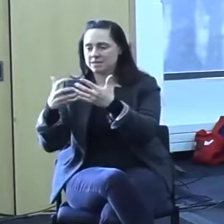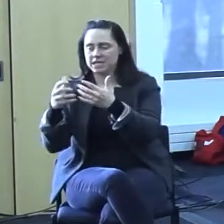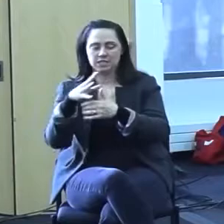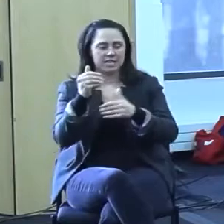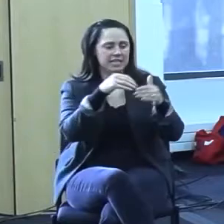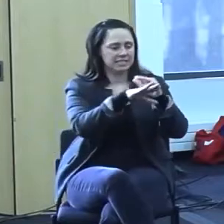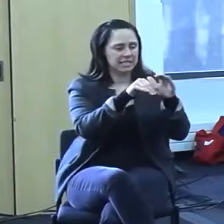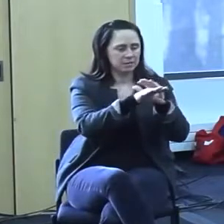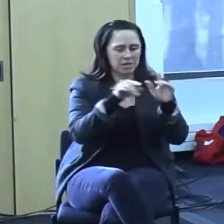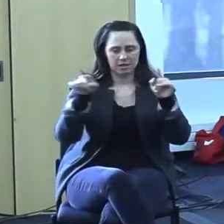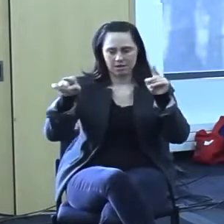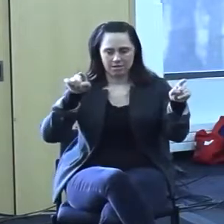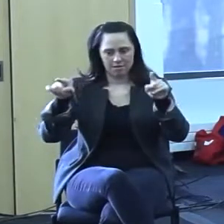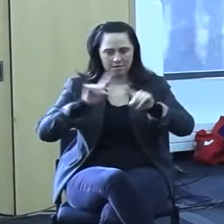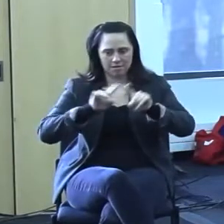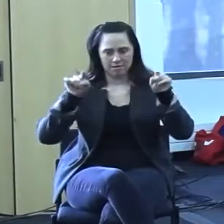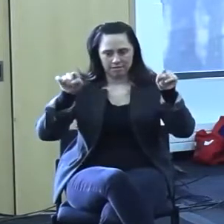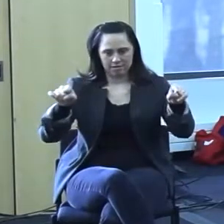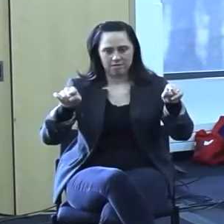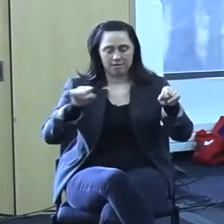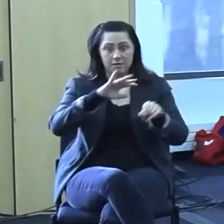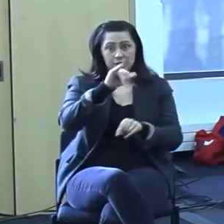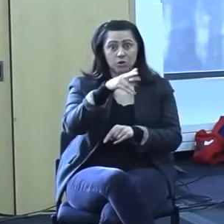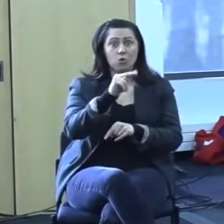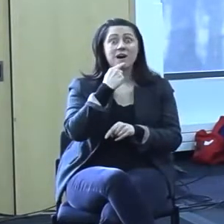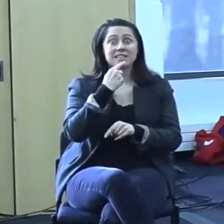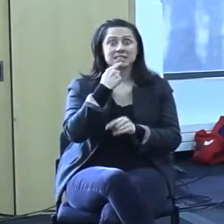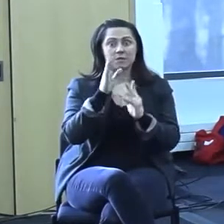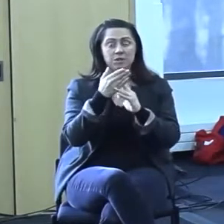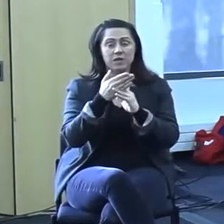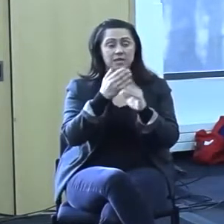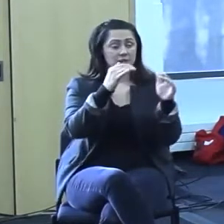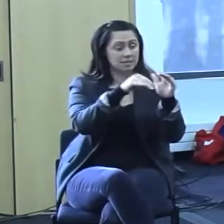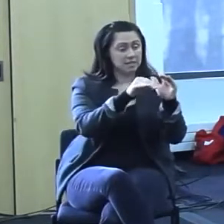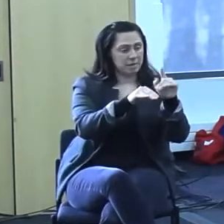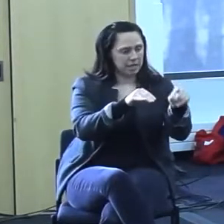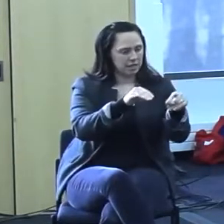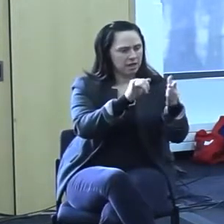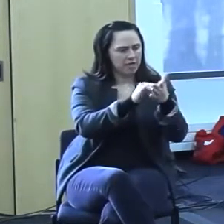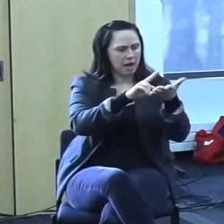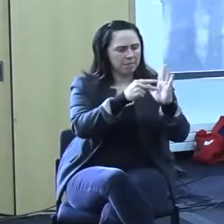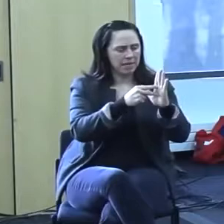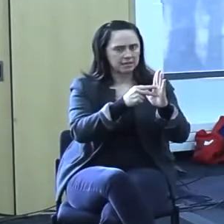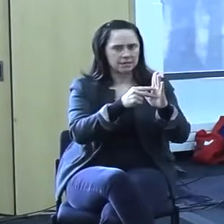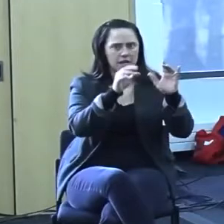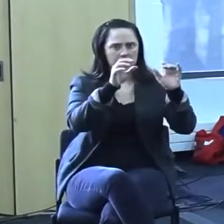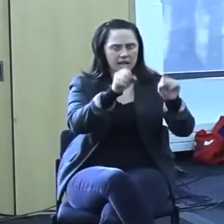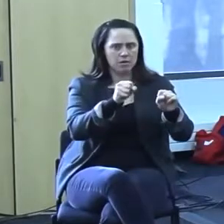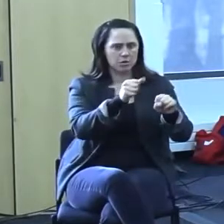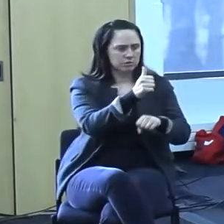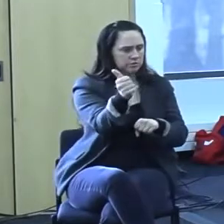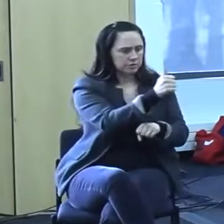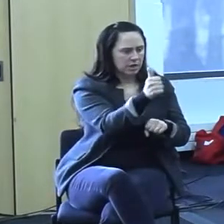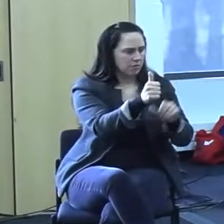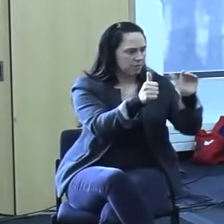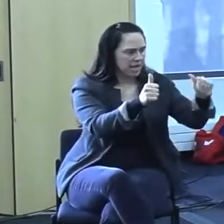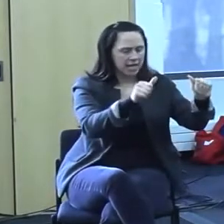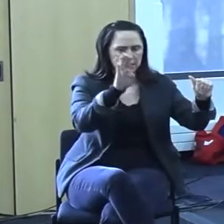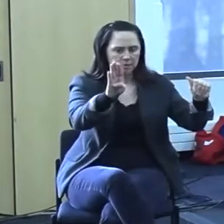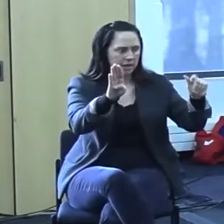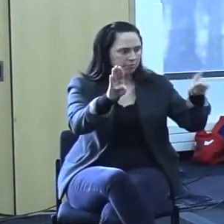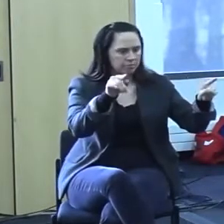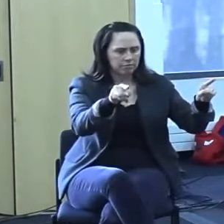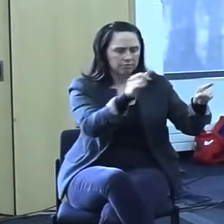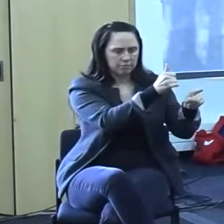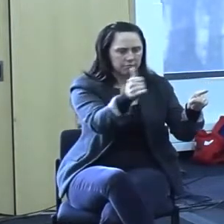and accessibility. And as Juan said, between accessibility is to be able to go from A to B. So that's mostly